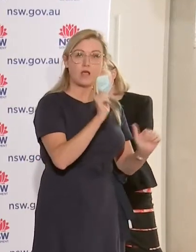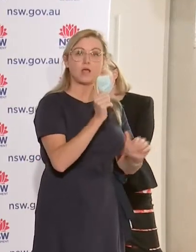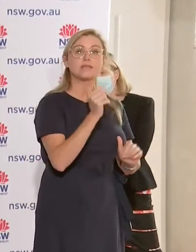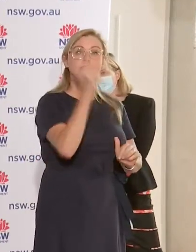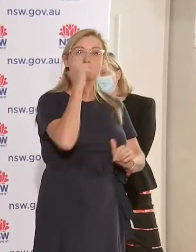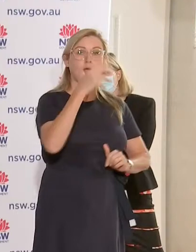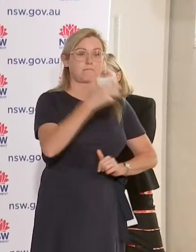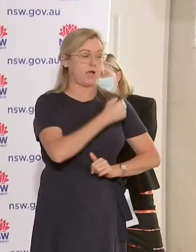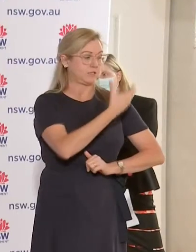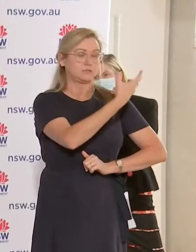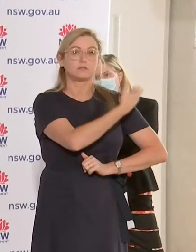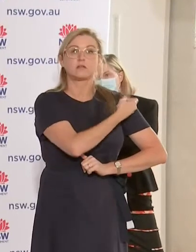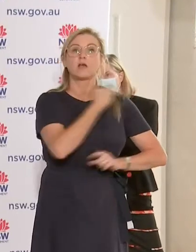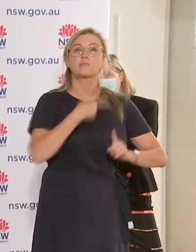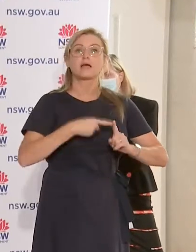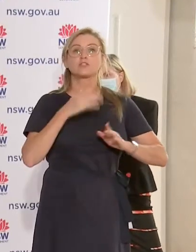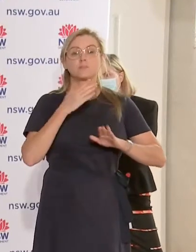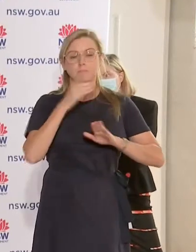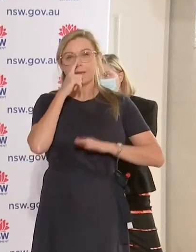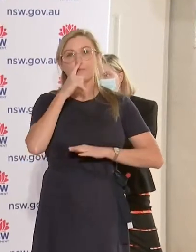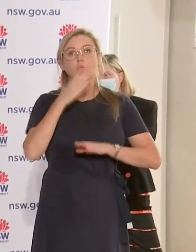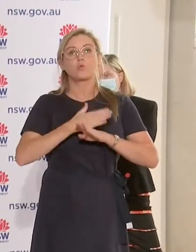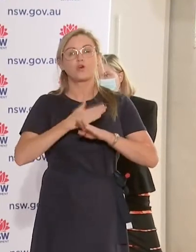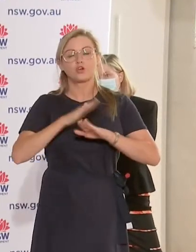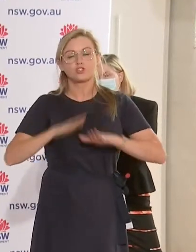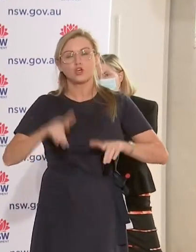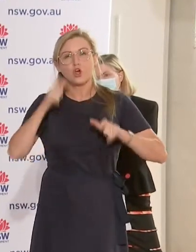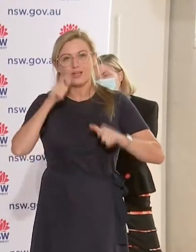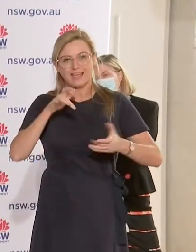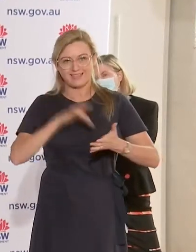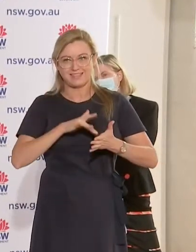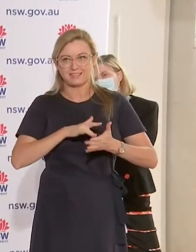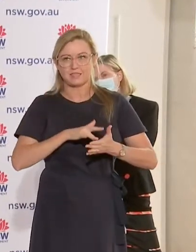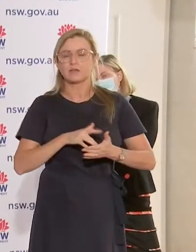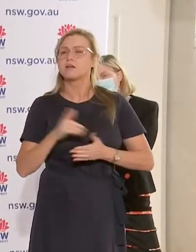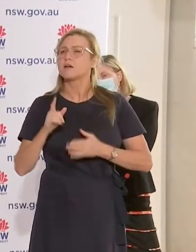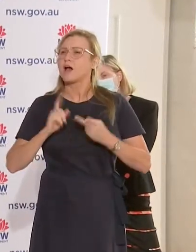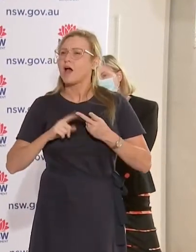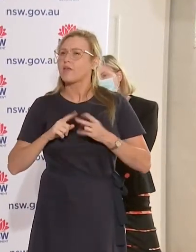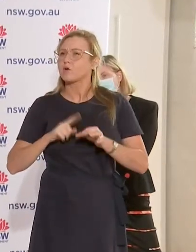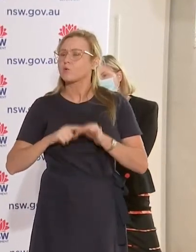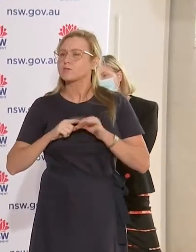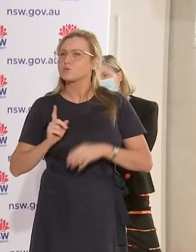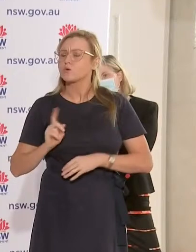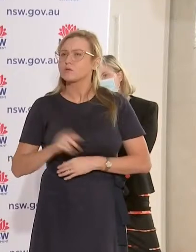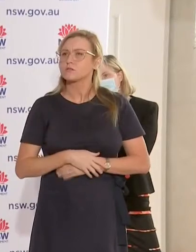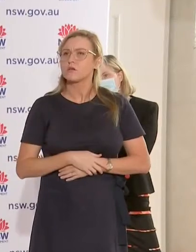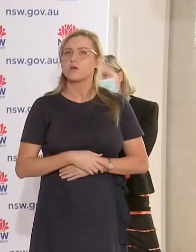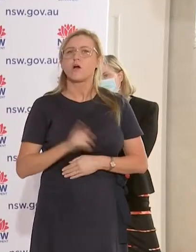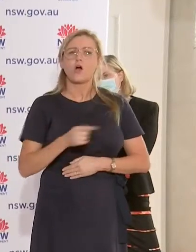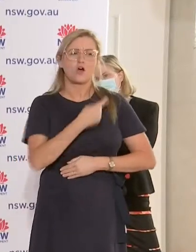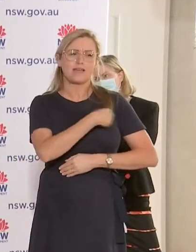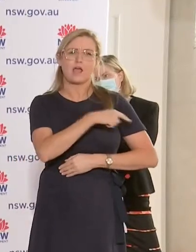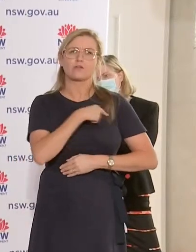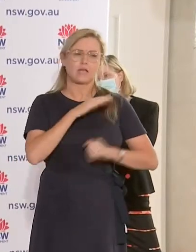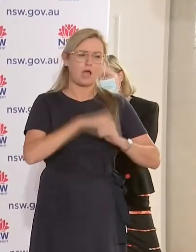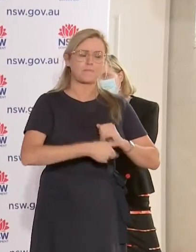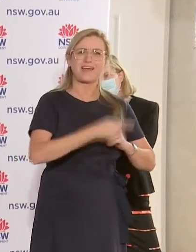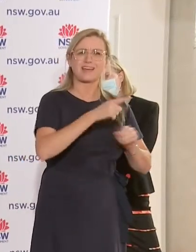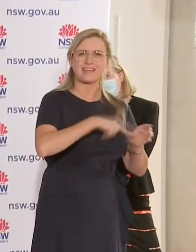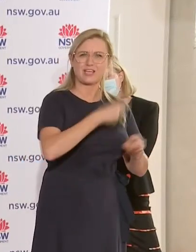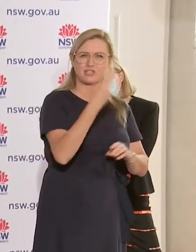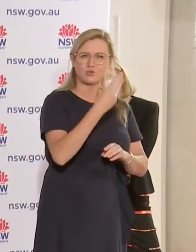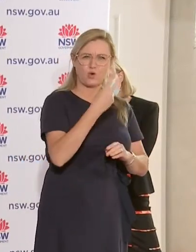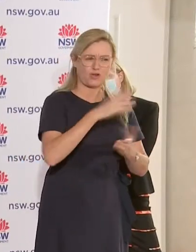childhood providers. So we've already made that decision. What was the second question? I'm sorry. Guarantees for Year 12 students. Oh, of course, been smashed the last